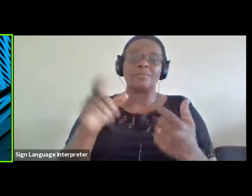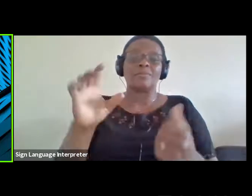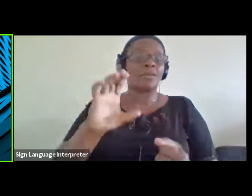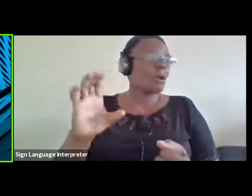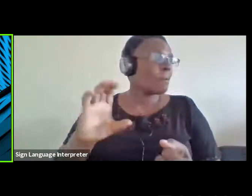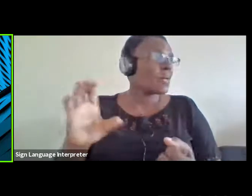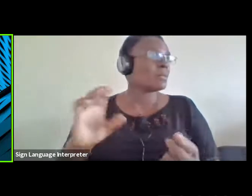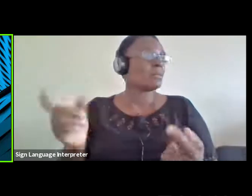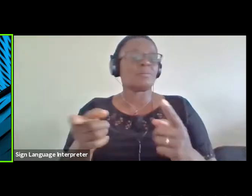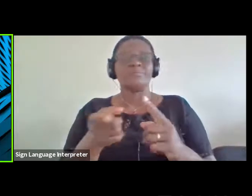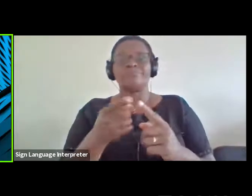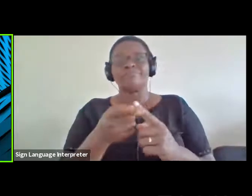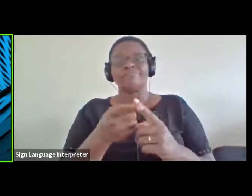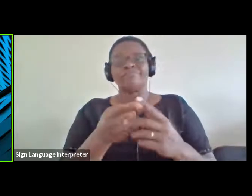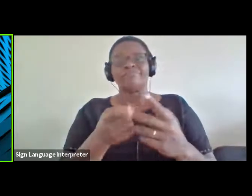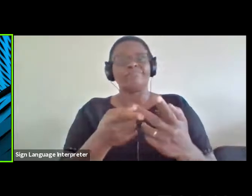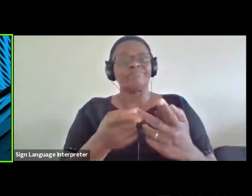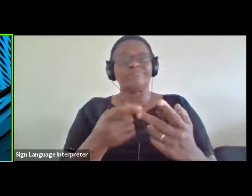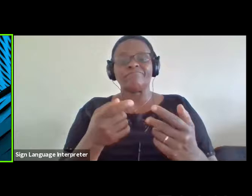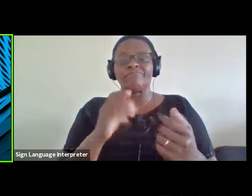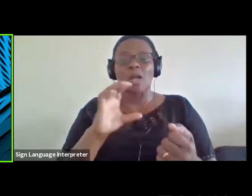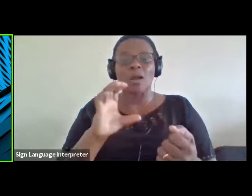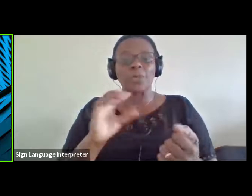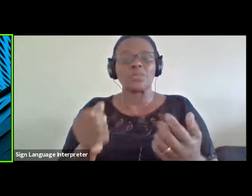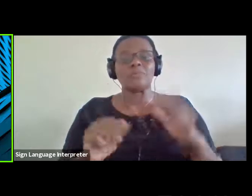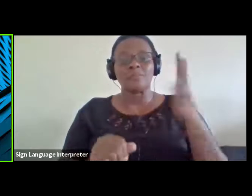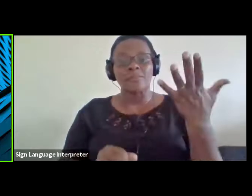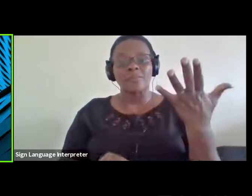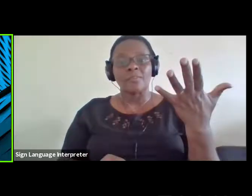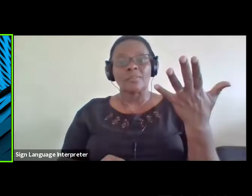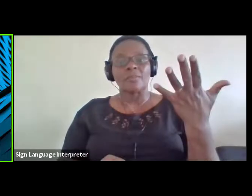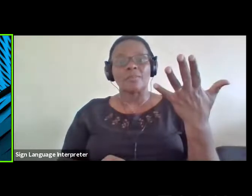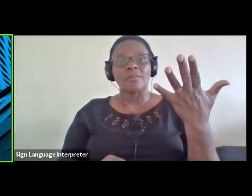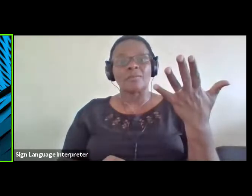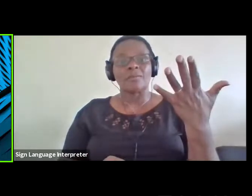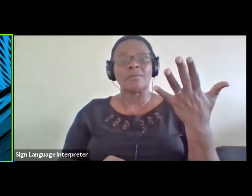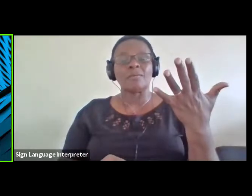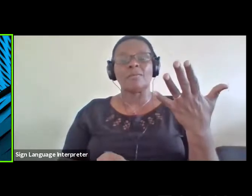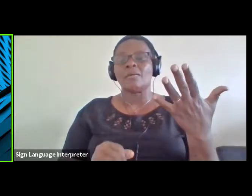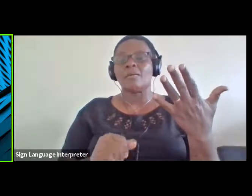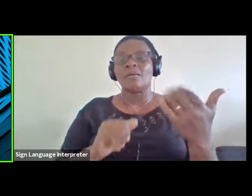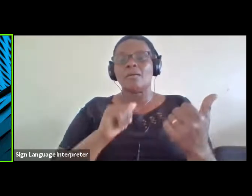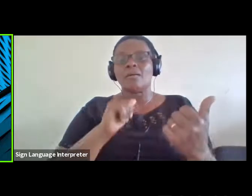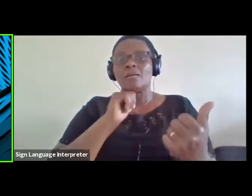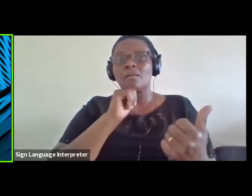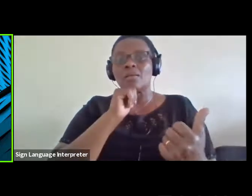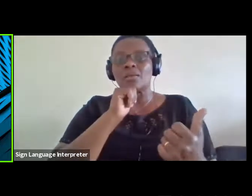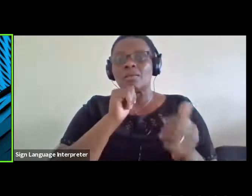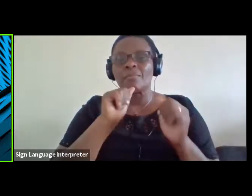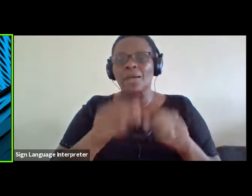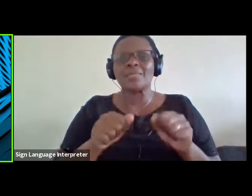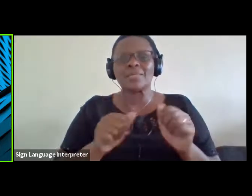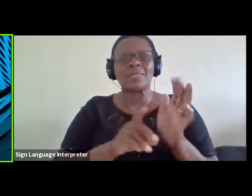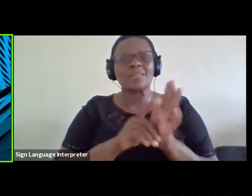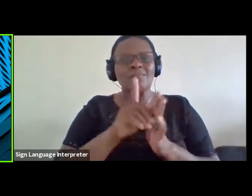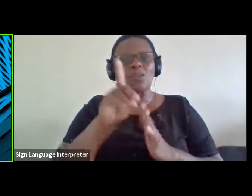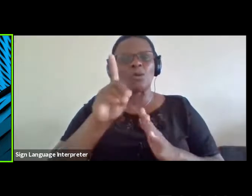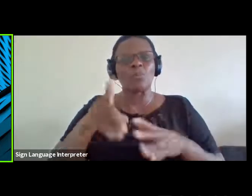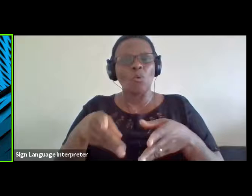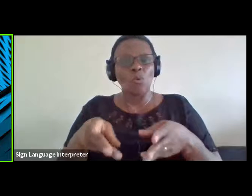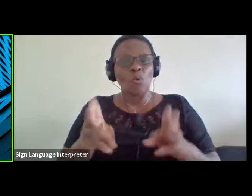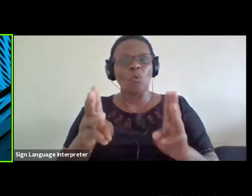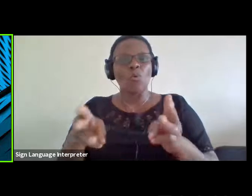sectors. The fifth principle is non-proliferation. Develop ways to prevent the proliferation of